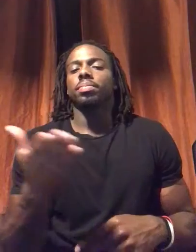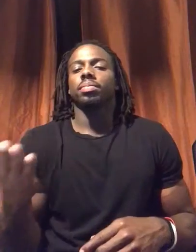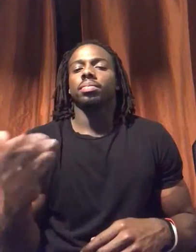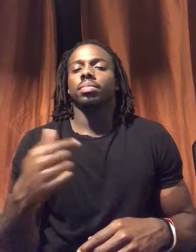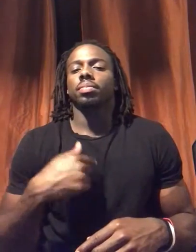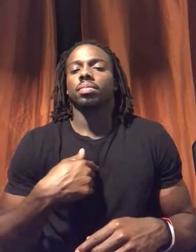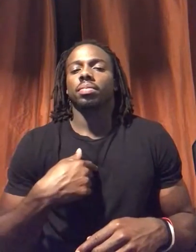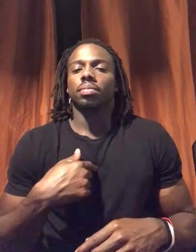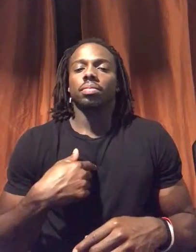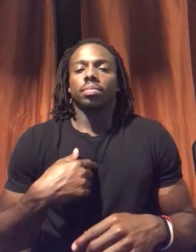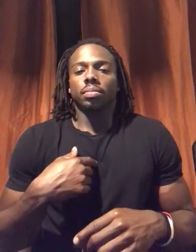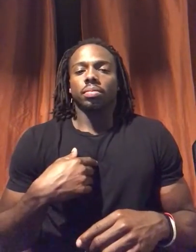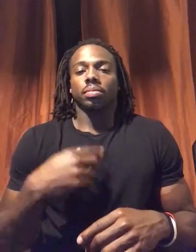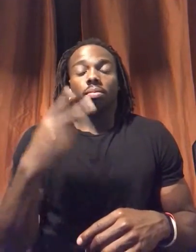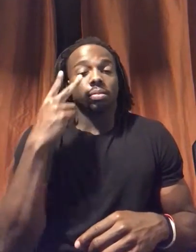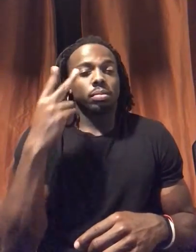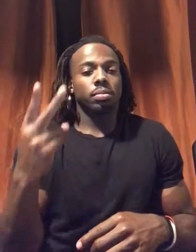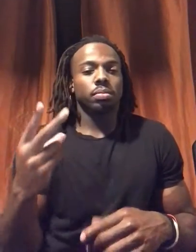Alright, we can solve it.